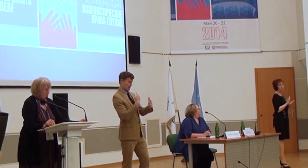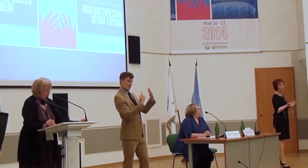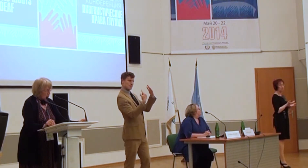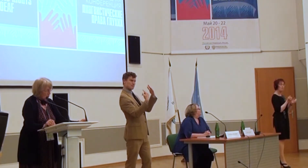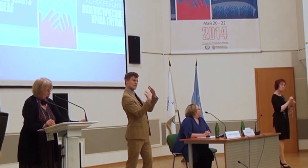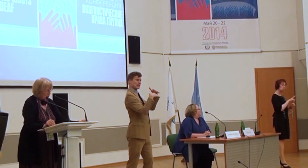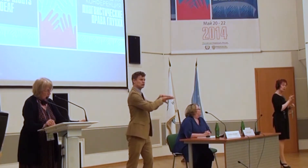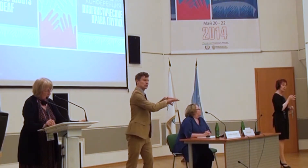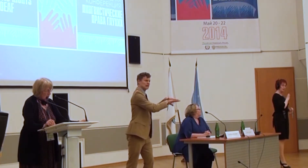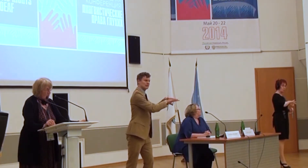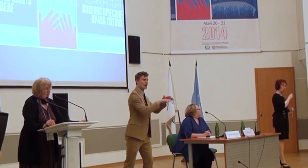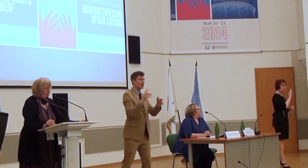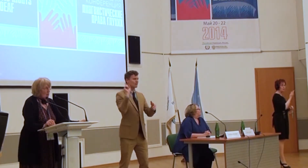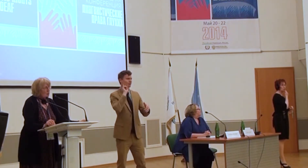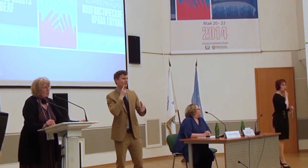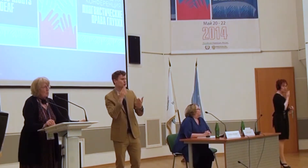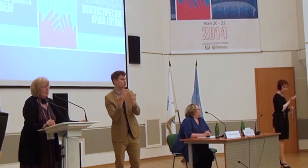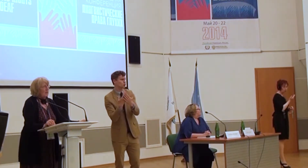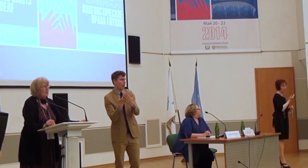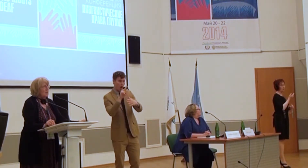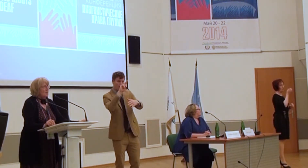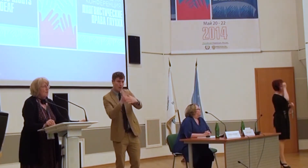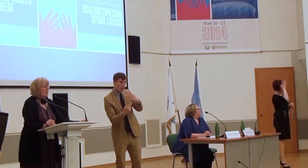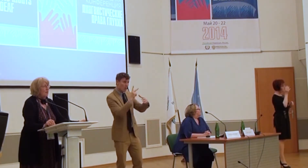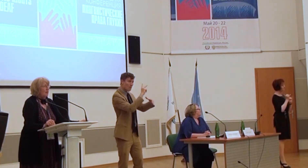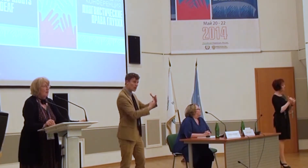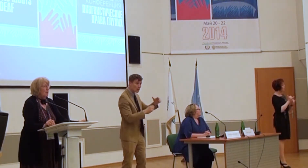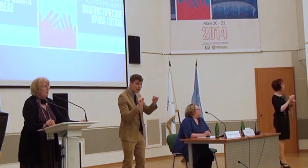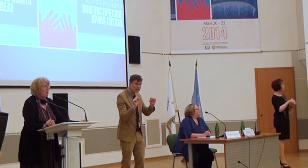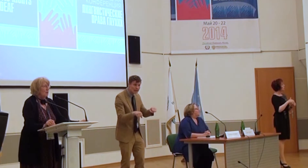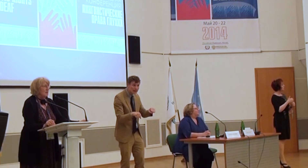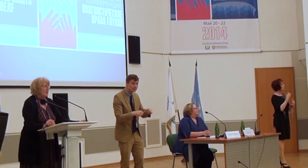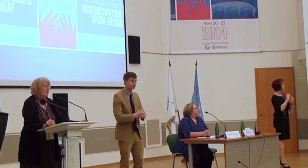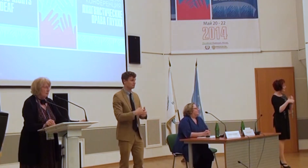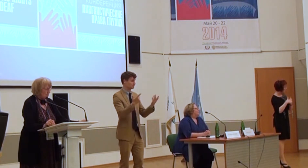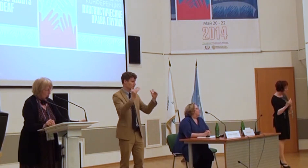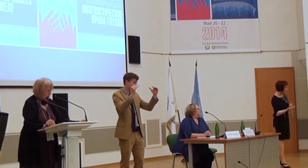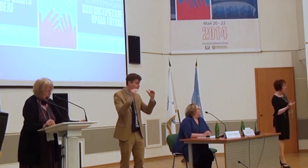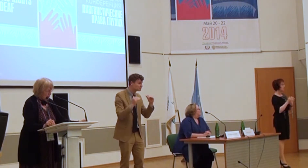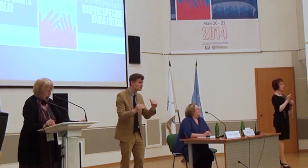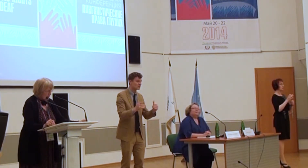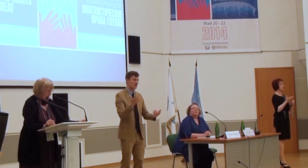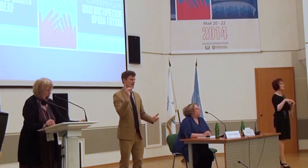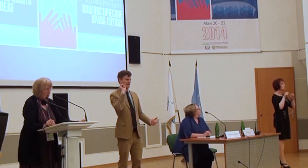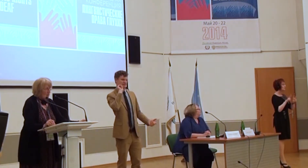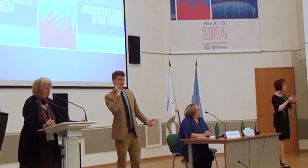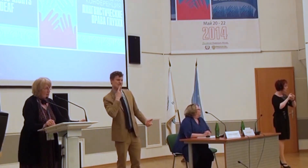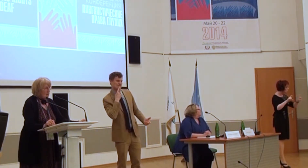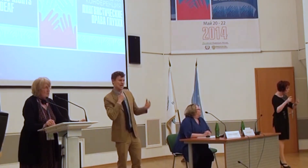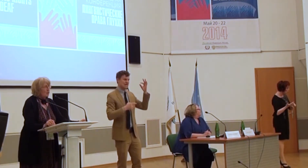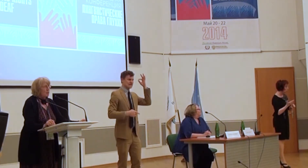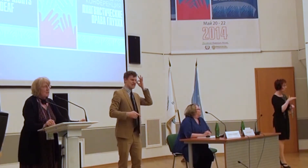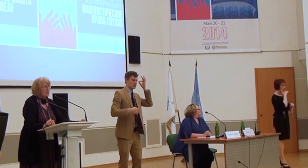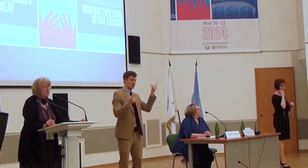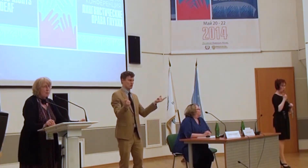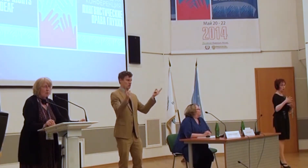also special schools? What are the implications of deaf and hearing people working together in schools?